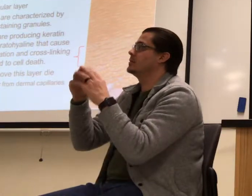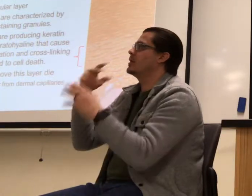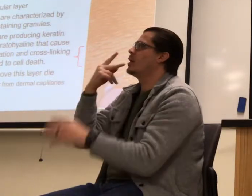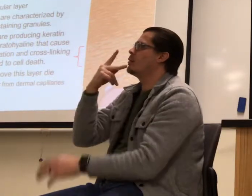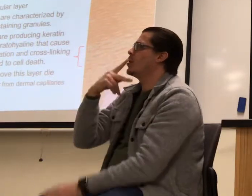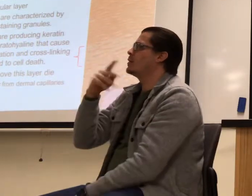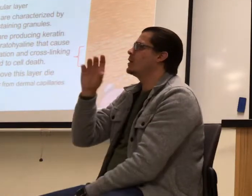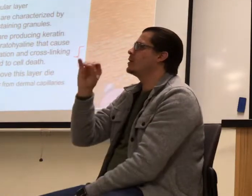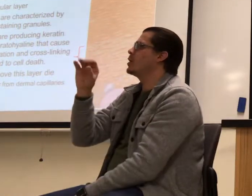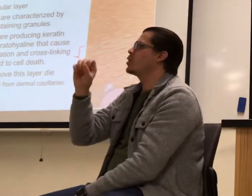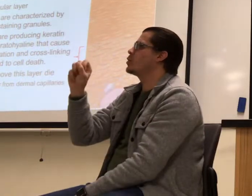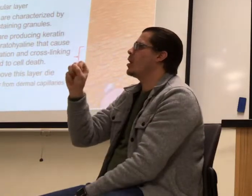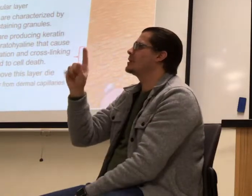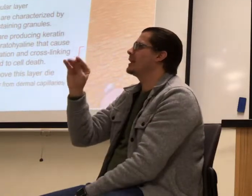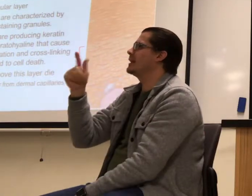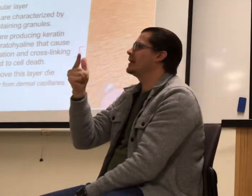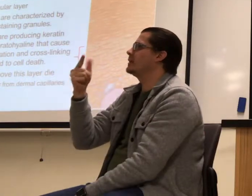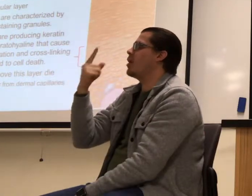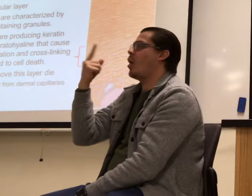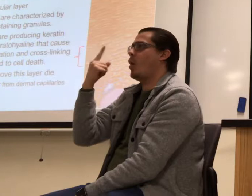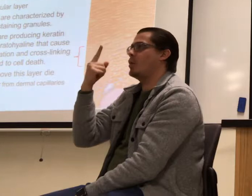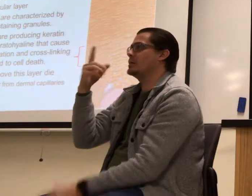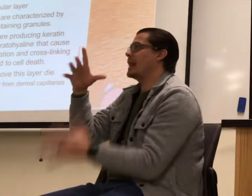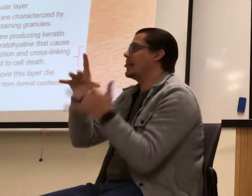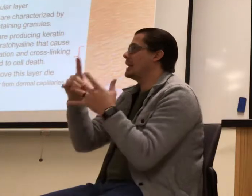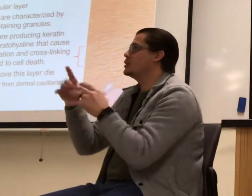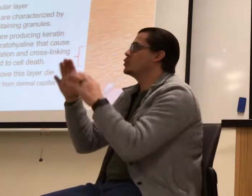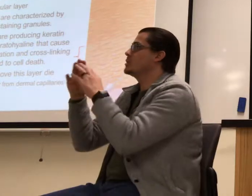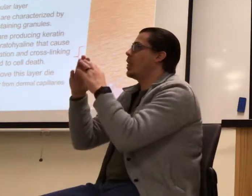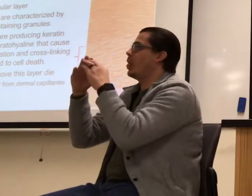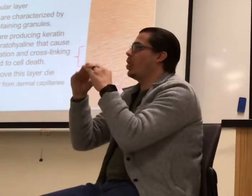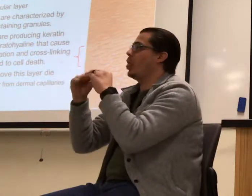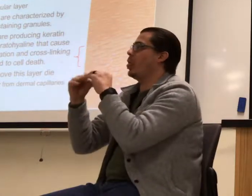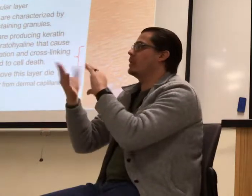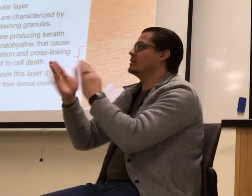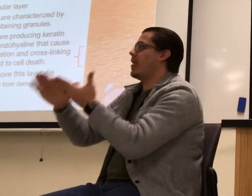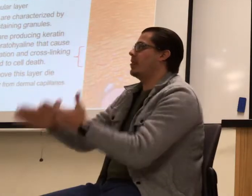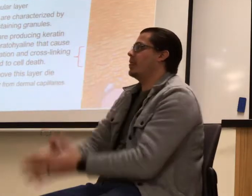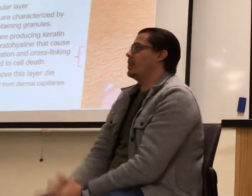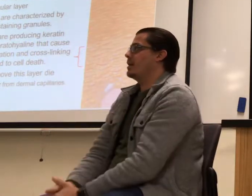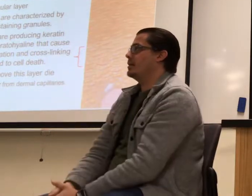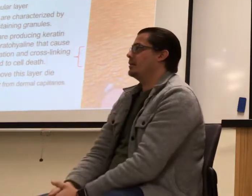Proteins cross-linking in cells always leads to cell death. You just always see that.